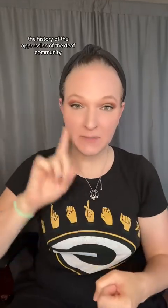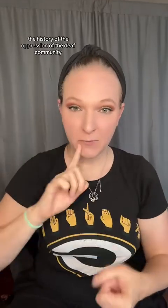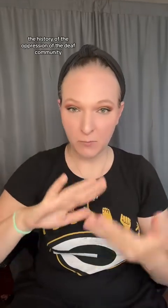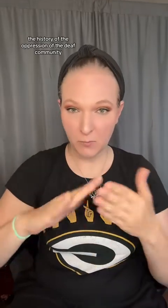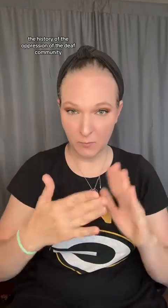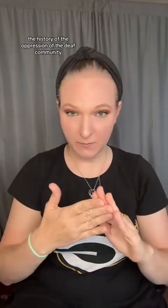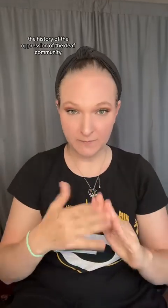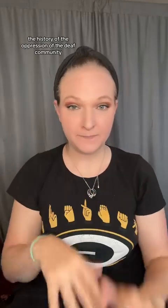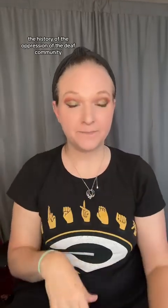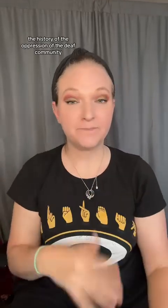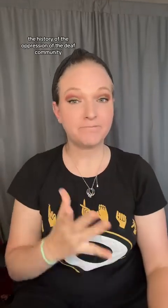of the deaf community.